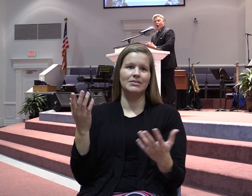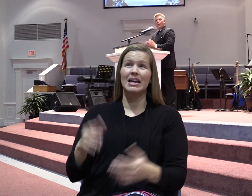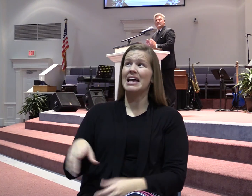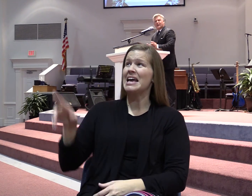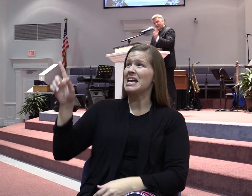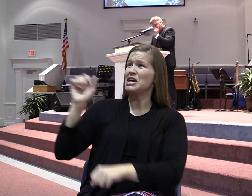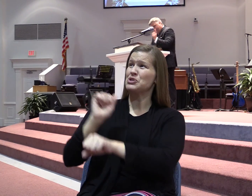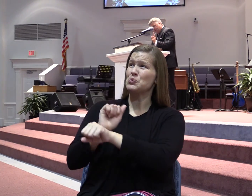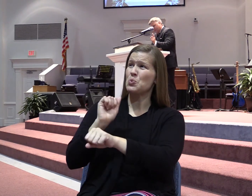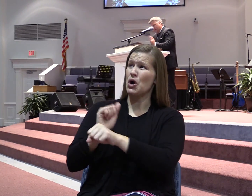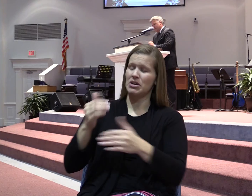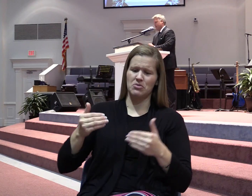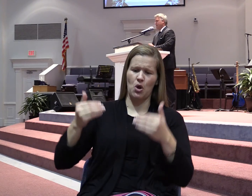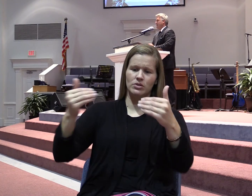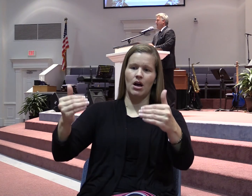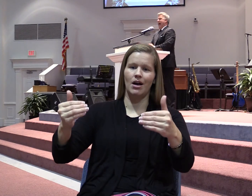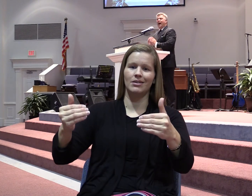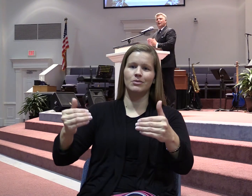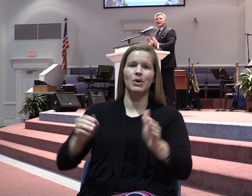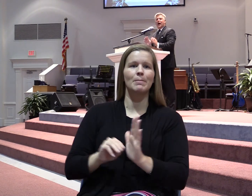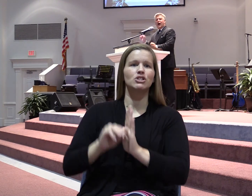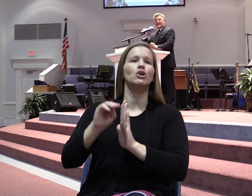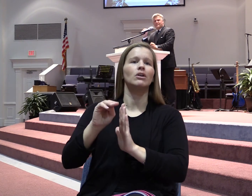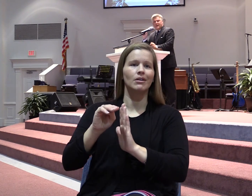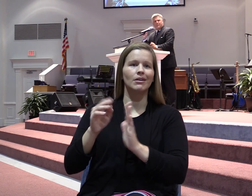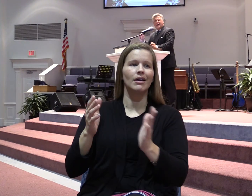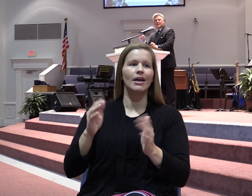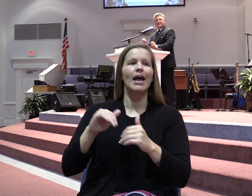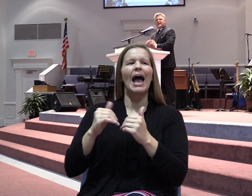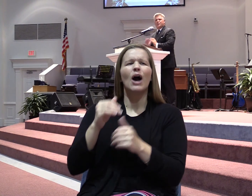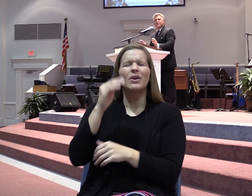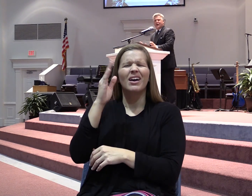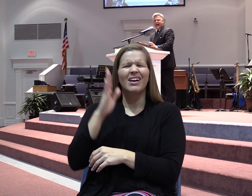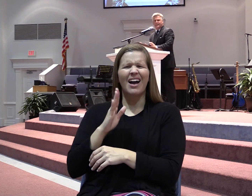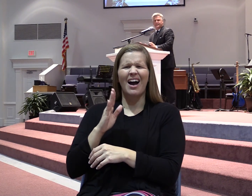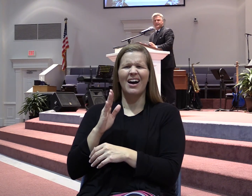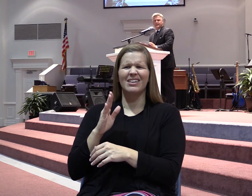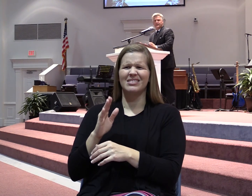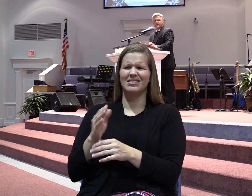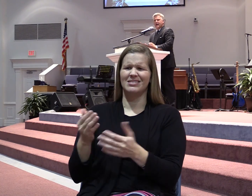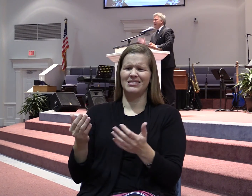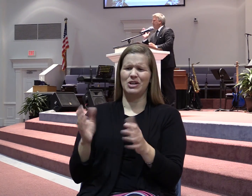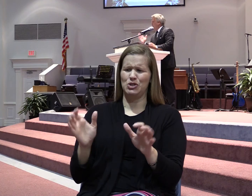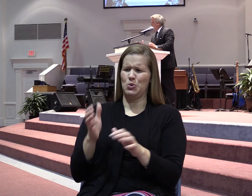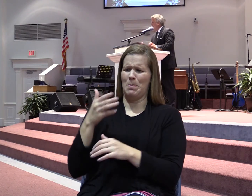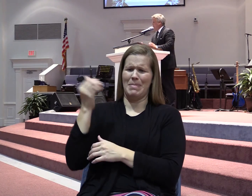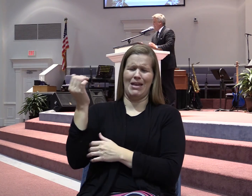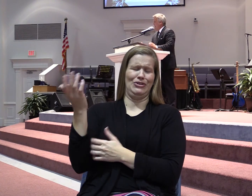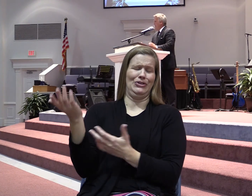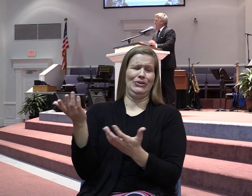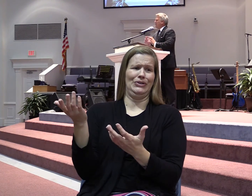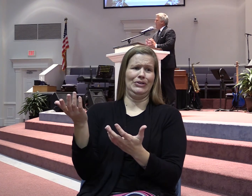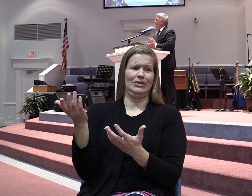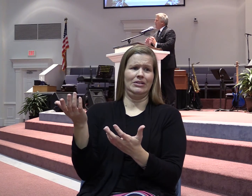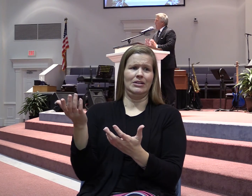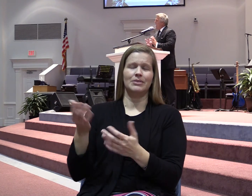is always greater than the first work. How could God possibly improve on Adam? He is perfection.